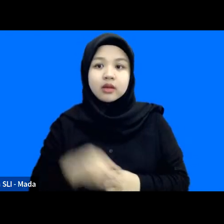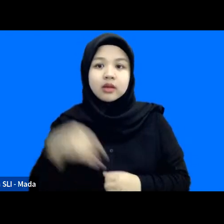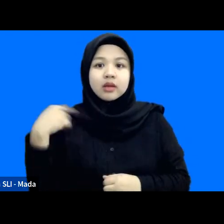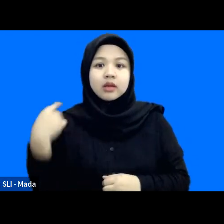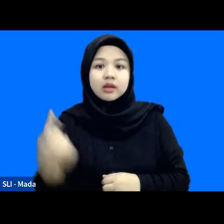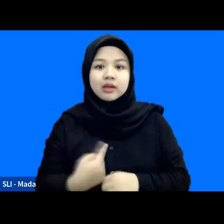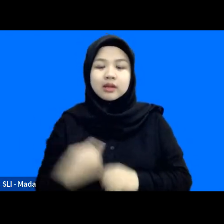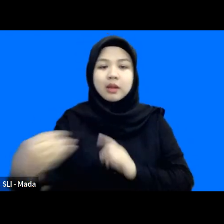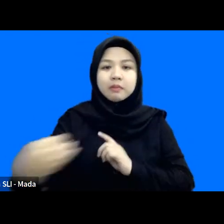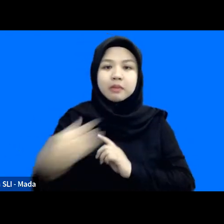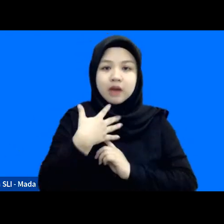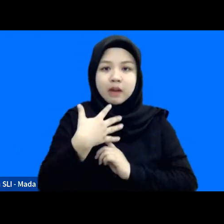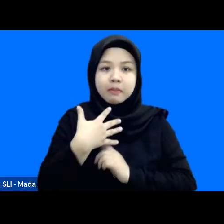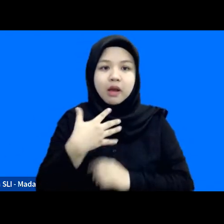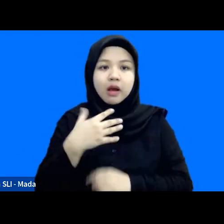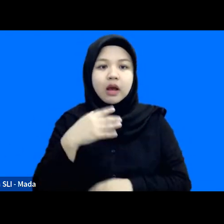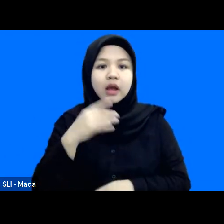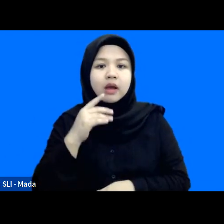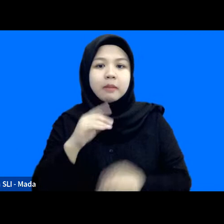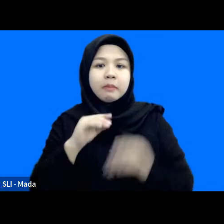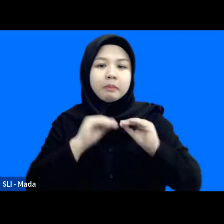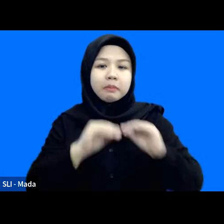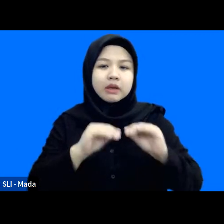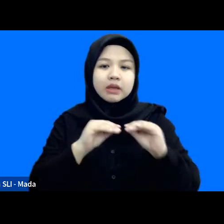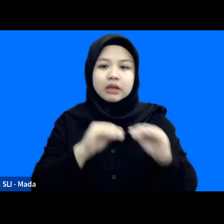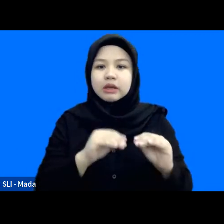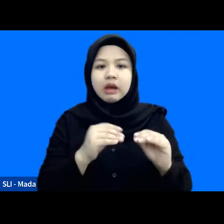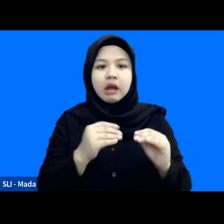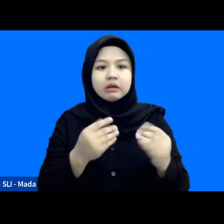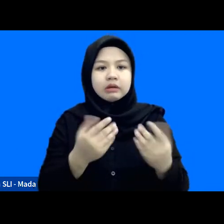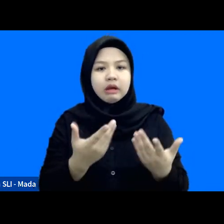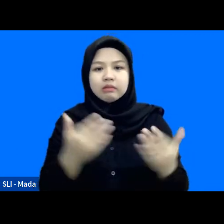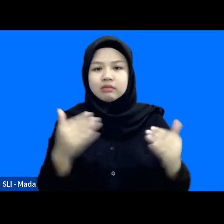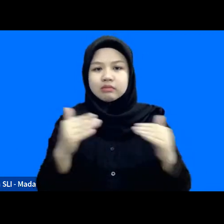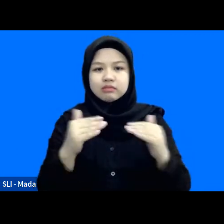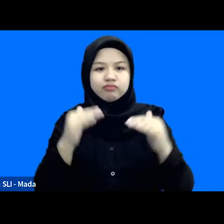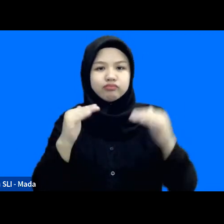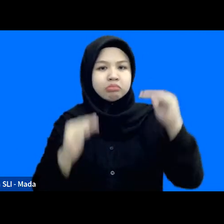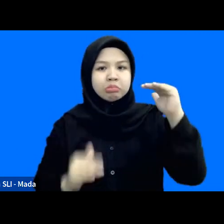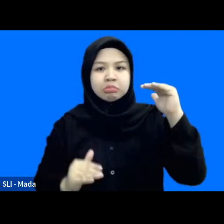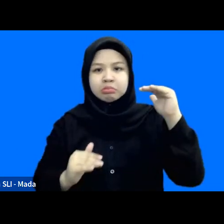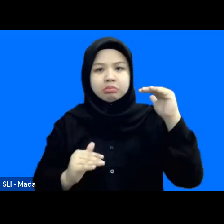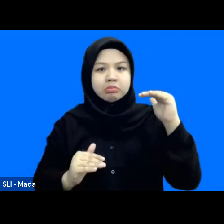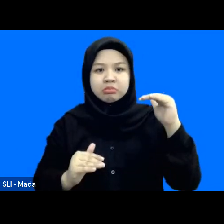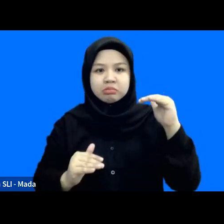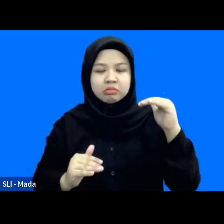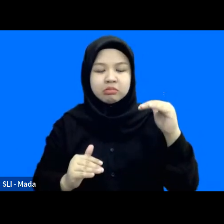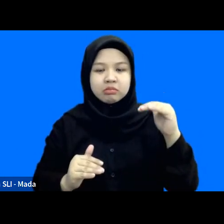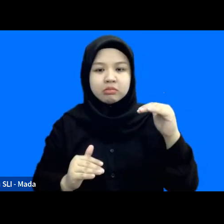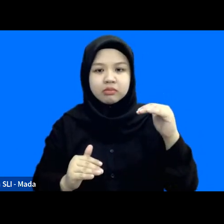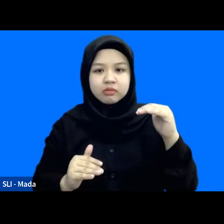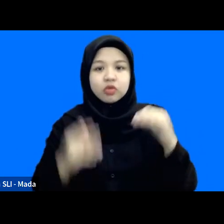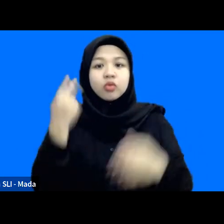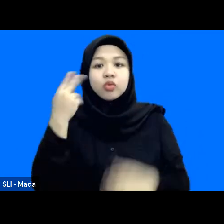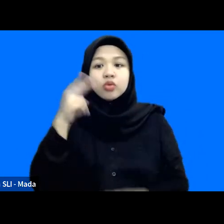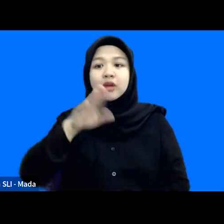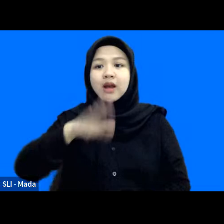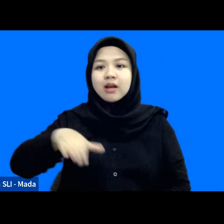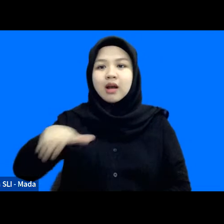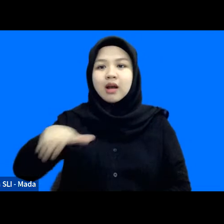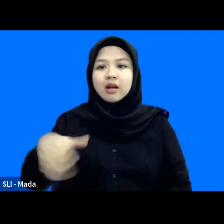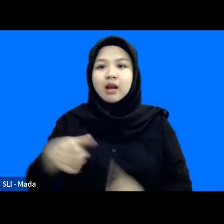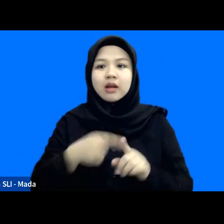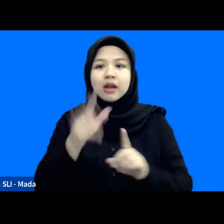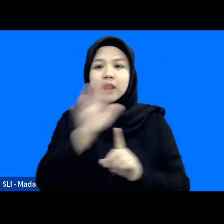has led to severe learning loss among students across multiple backgrounds around the world. So understanding the four